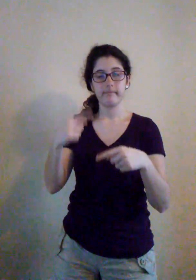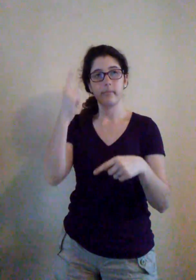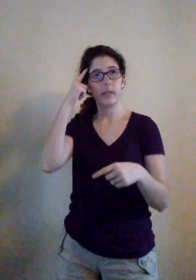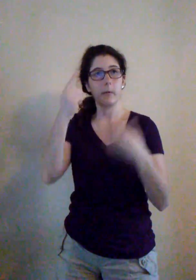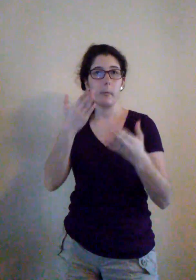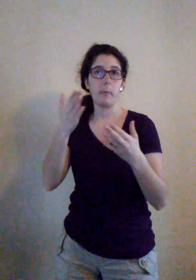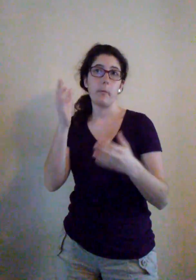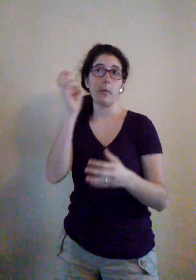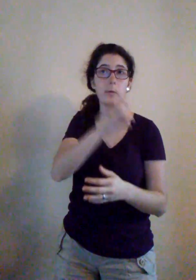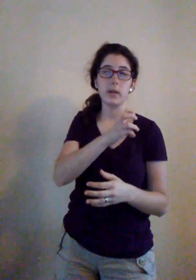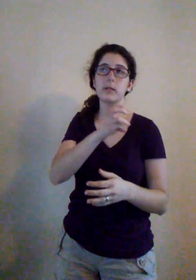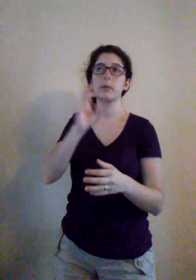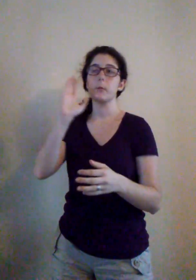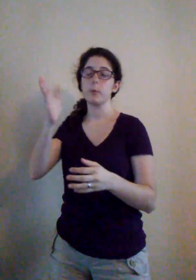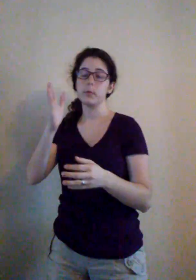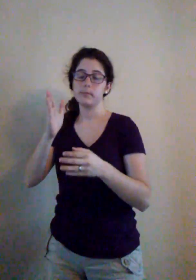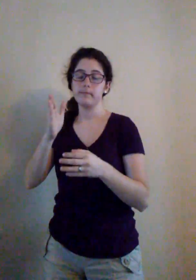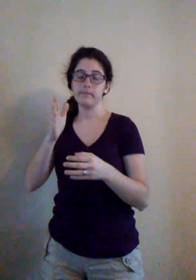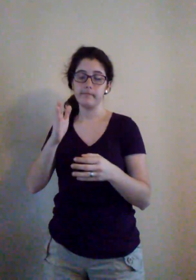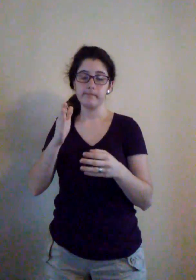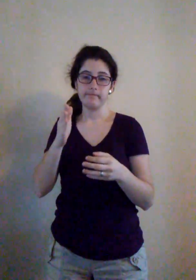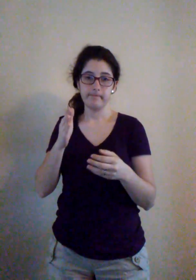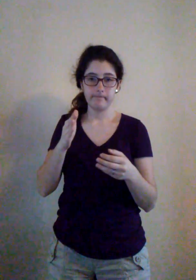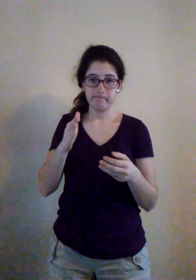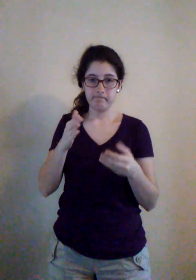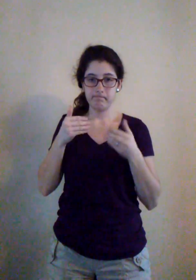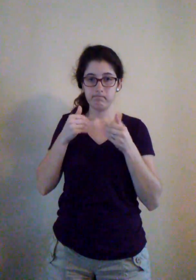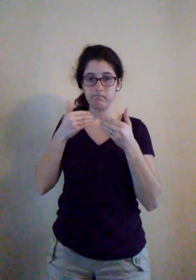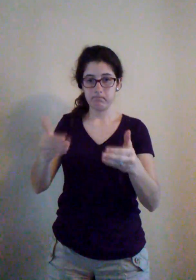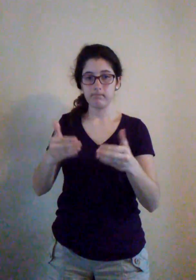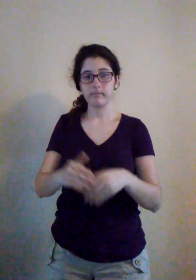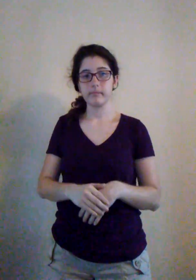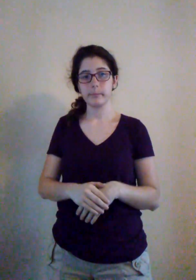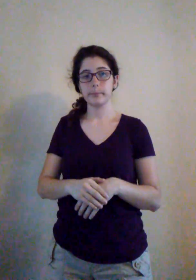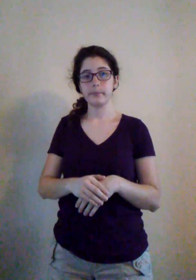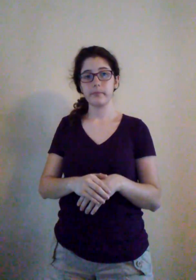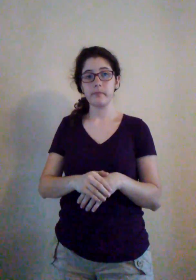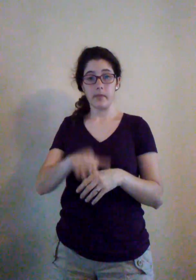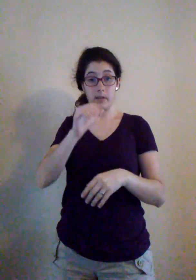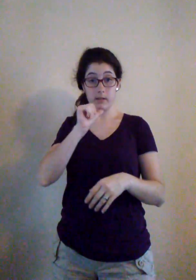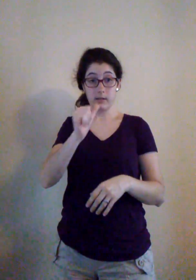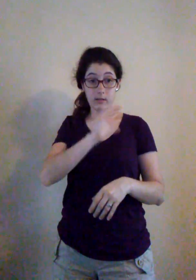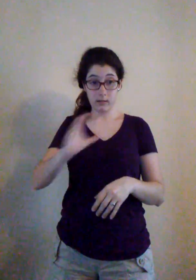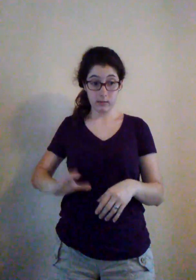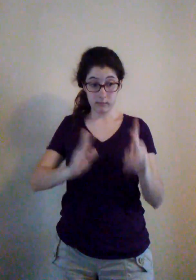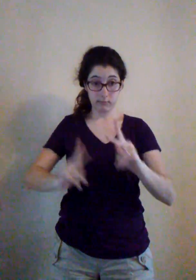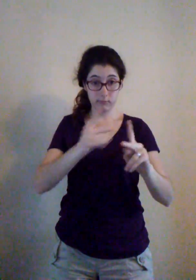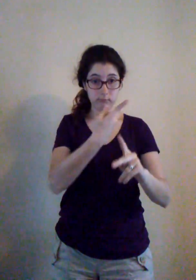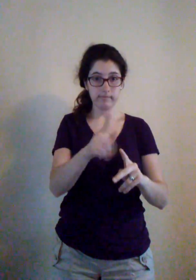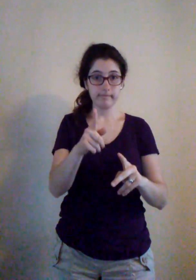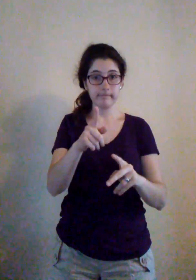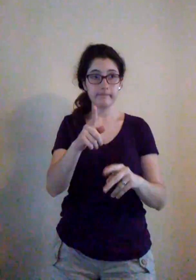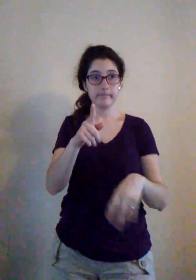hardest questions at those sorts of meetings are not the non-Christians. They don't know enough to ask the tough questions. They're the Christians who show up and then try to use